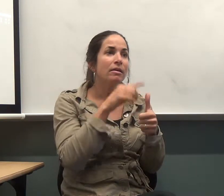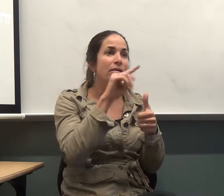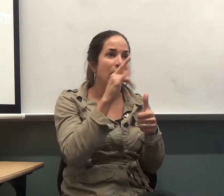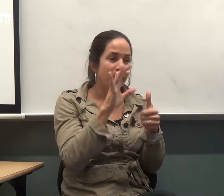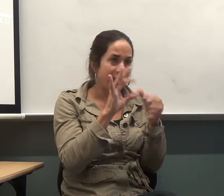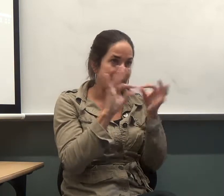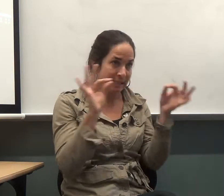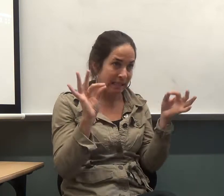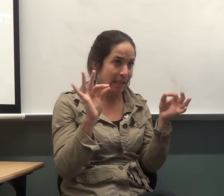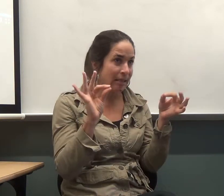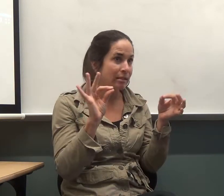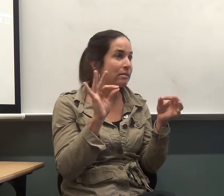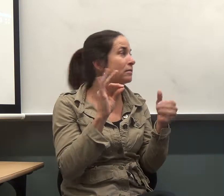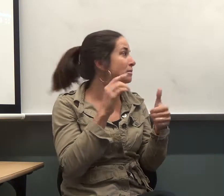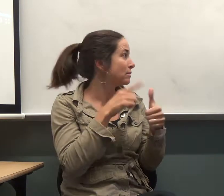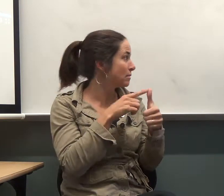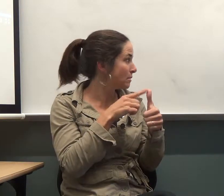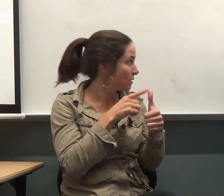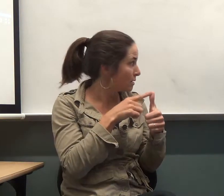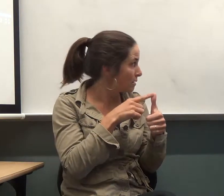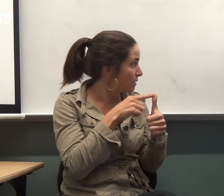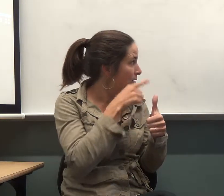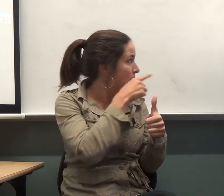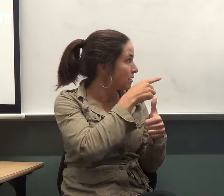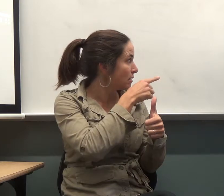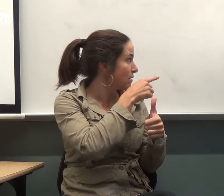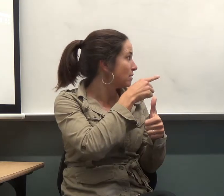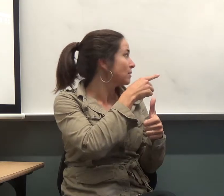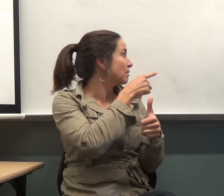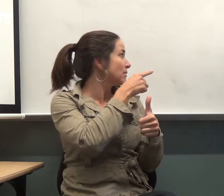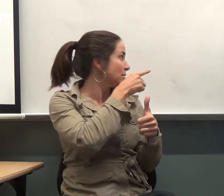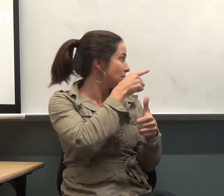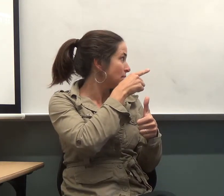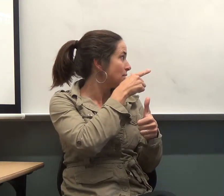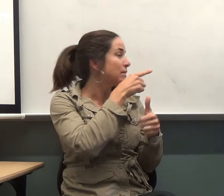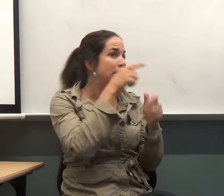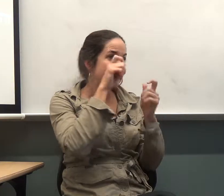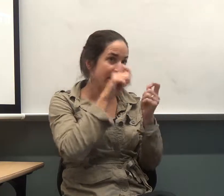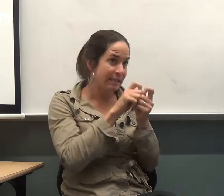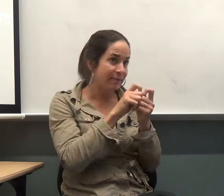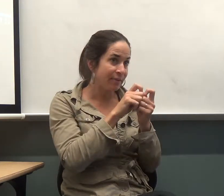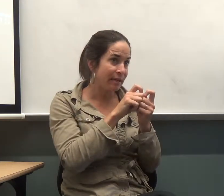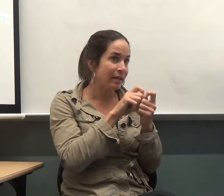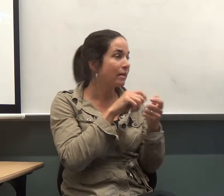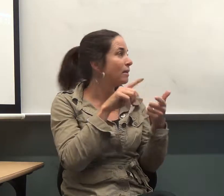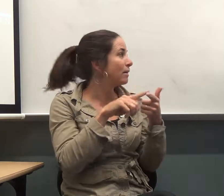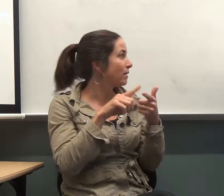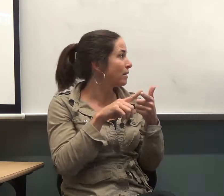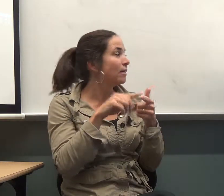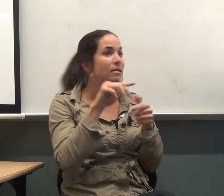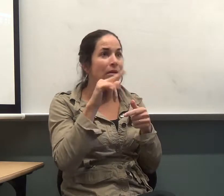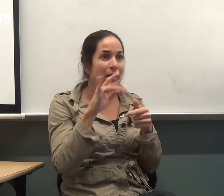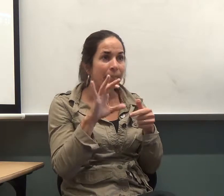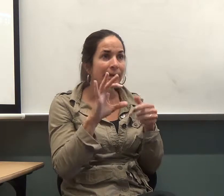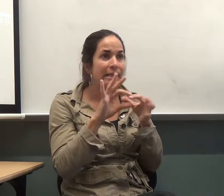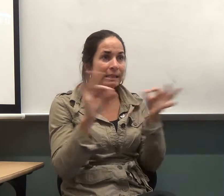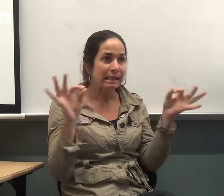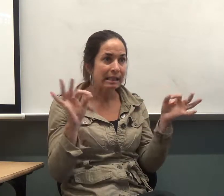group of people or a group of things that you could use to prove it. And then there's specific details. I've never seen Bigfoot walk